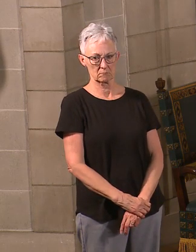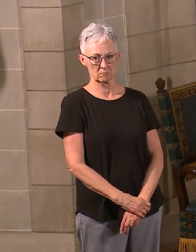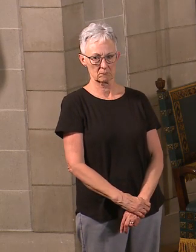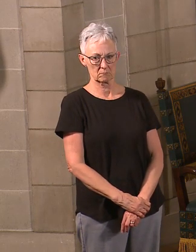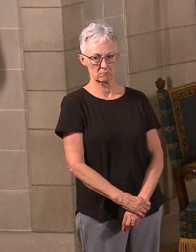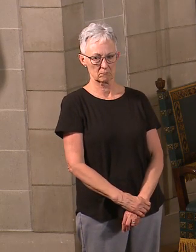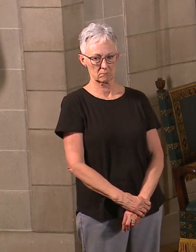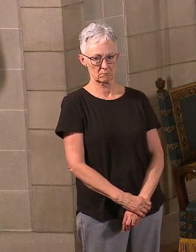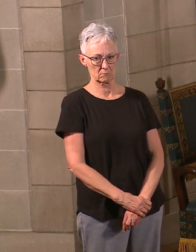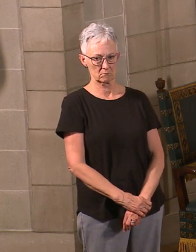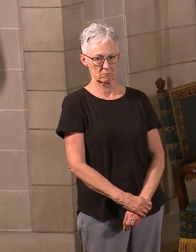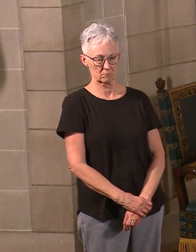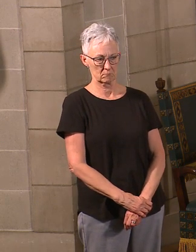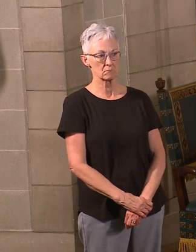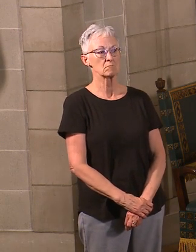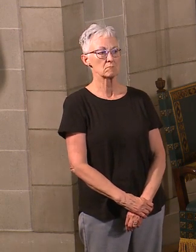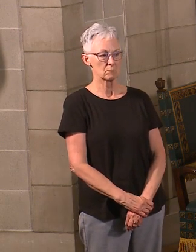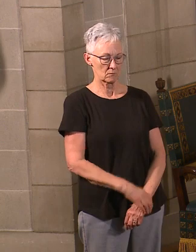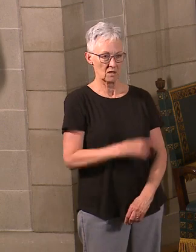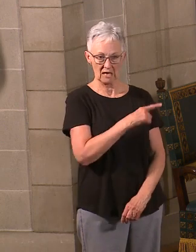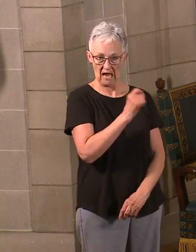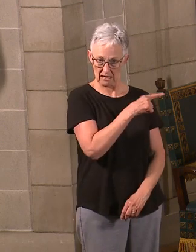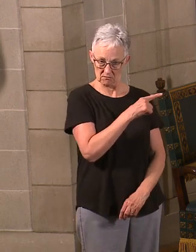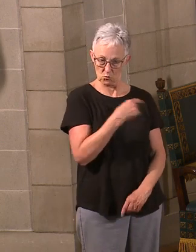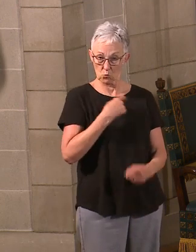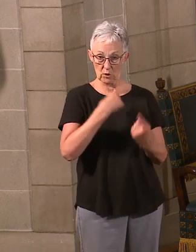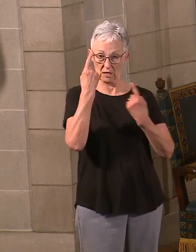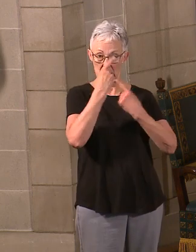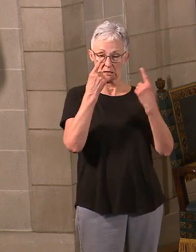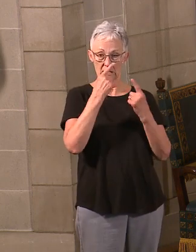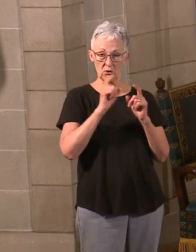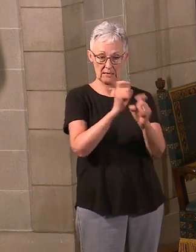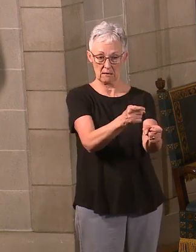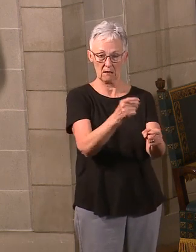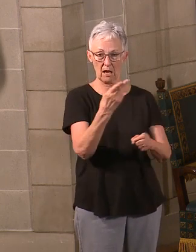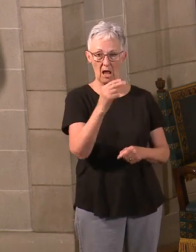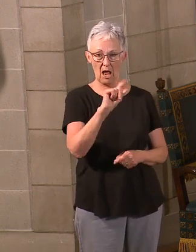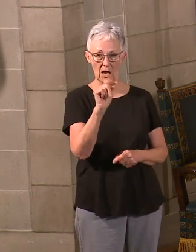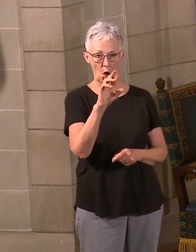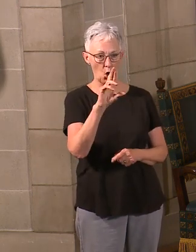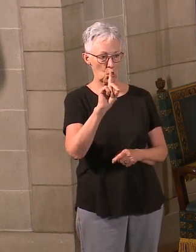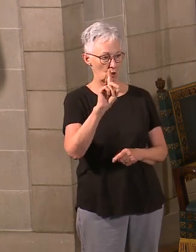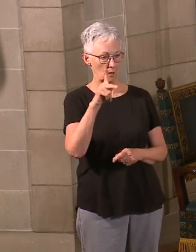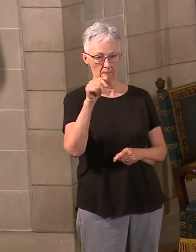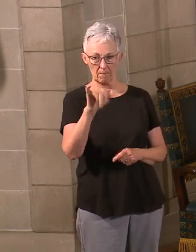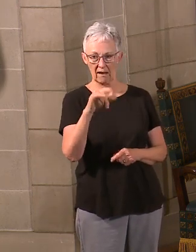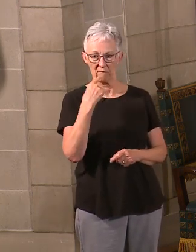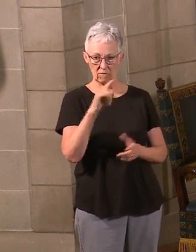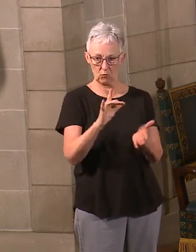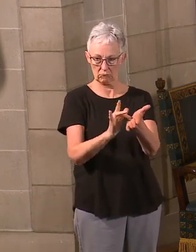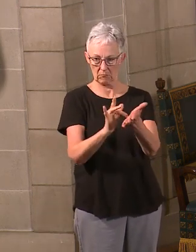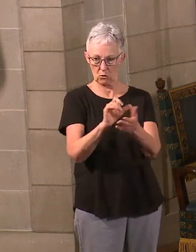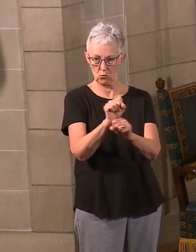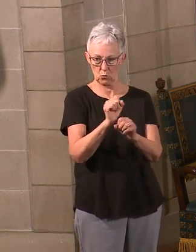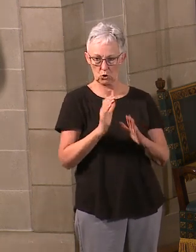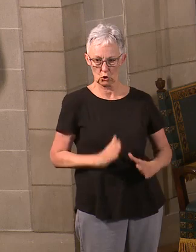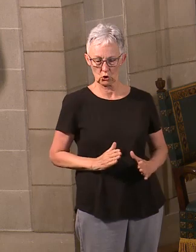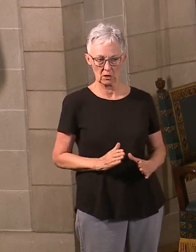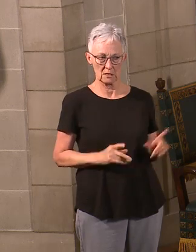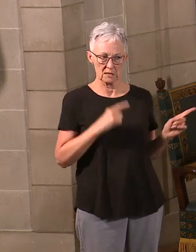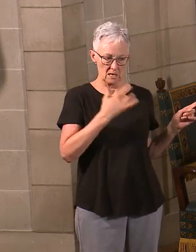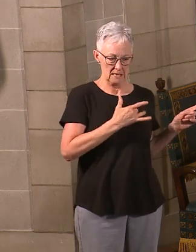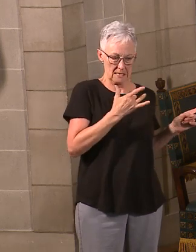other frontline employees? So are we considering sort of hazard pay for frontline medical workers? Actually, those people typically don't work for the state of